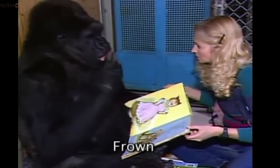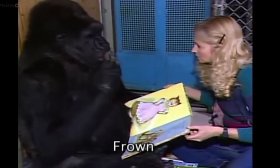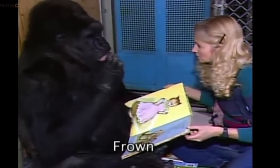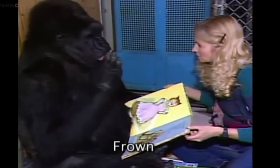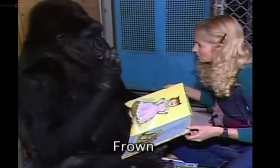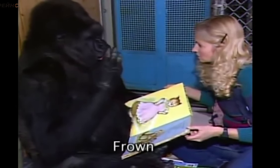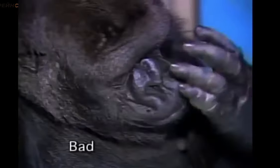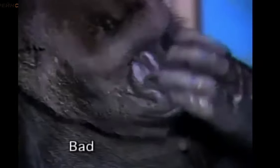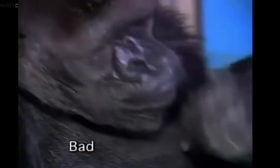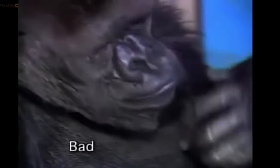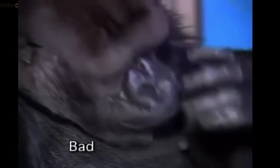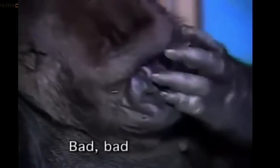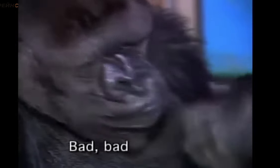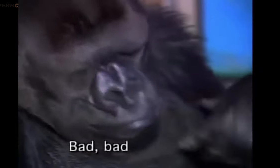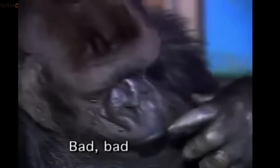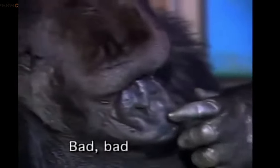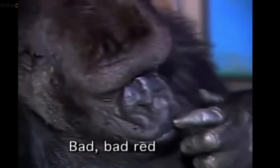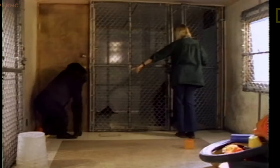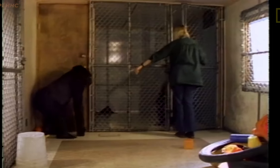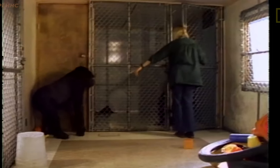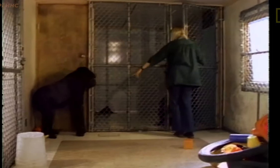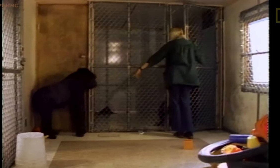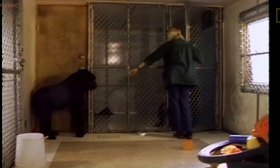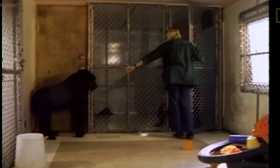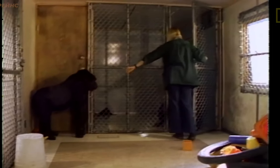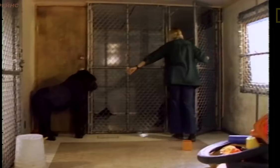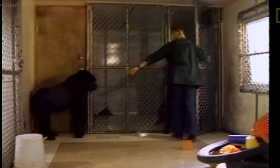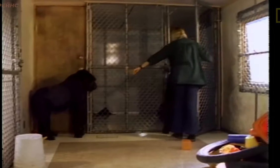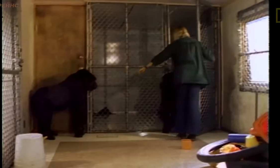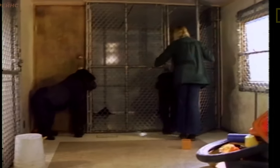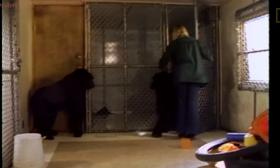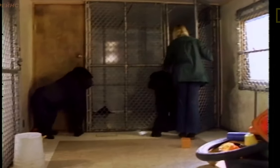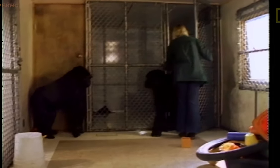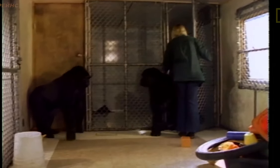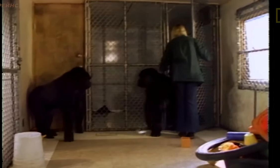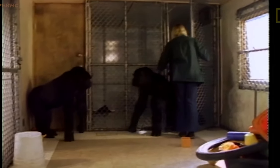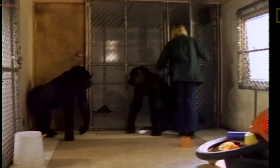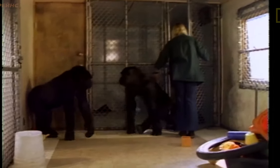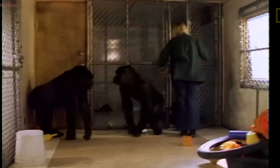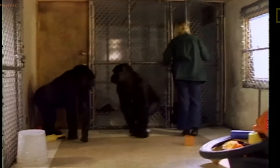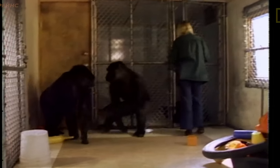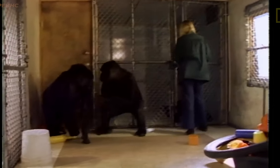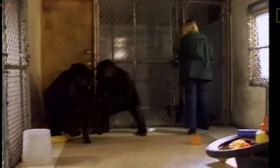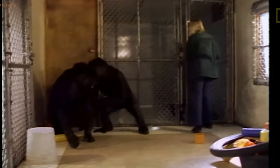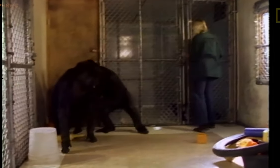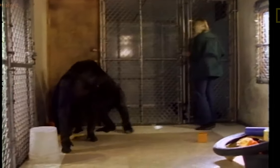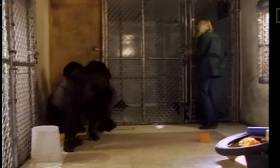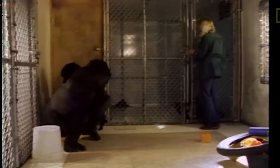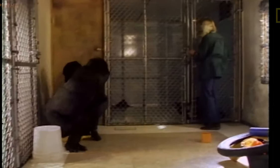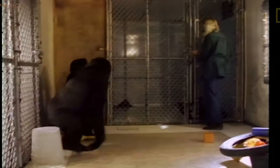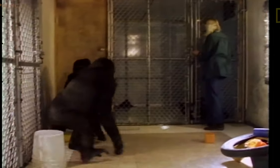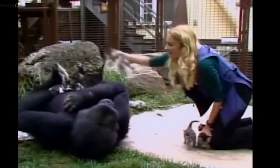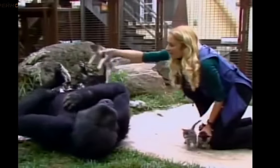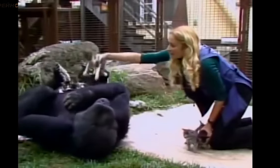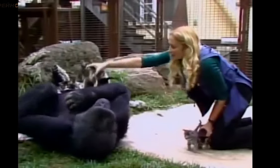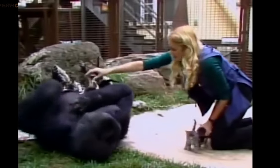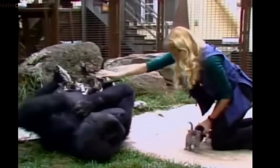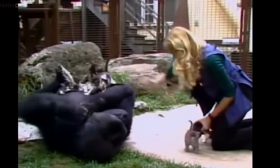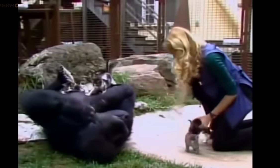using sign language, similar to the sign language used by deaf-mute humans. However, when she didn't receive any responses, she abandoned